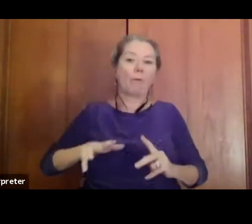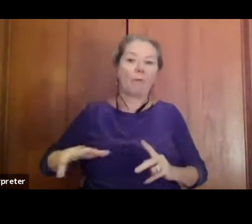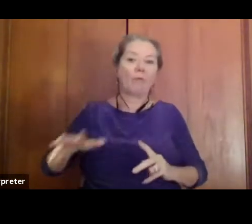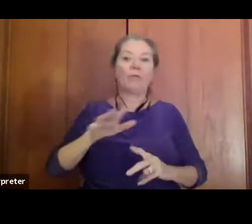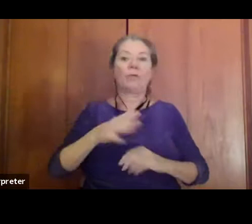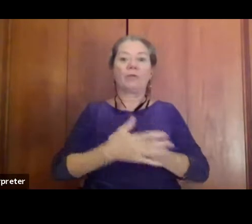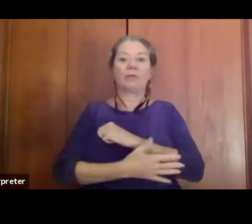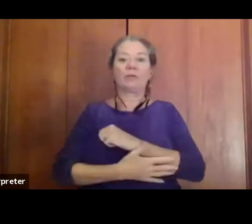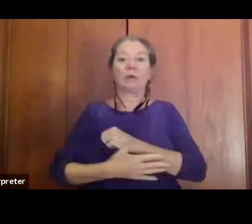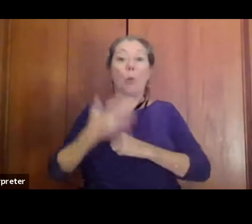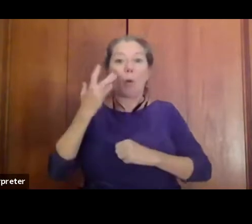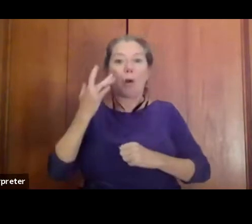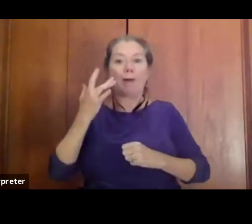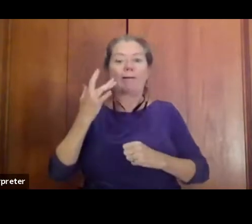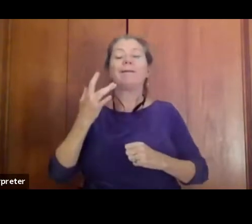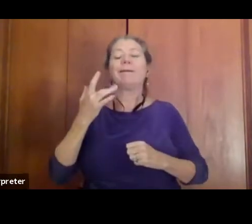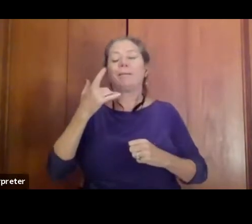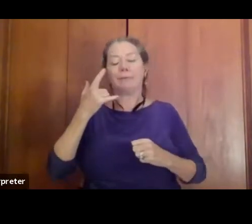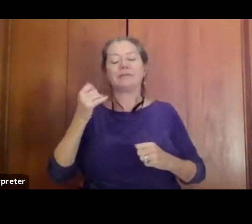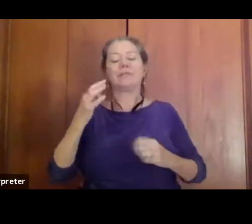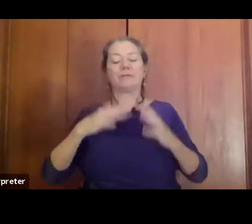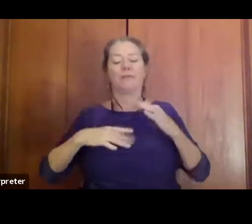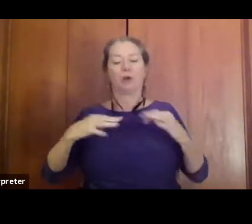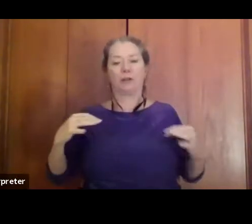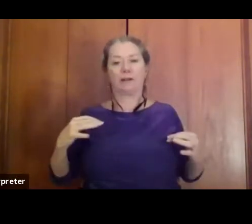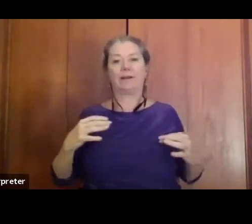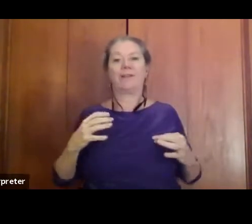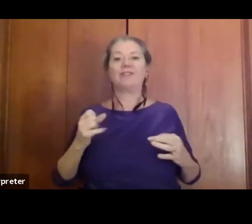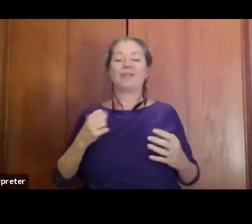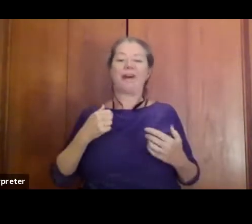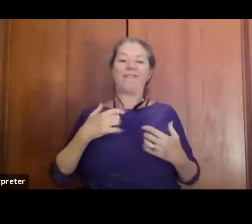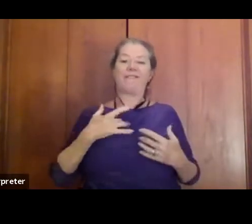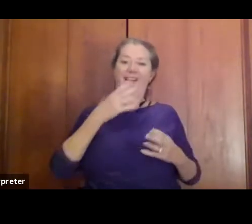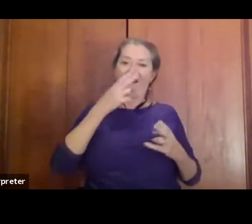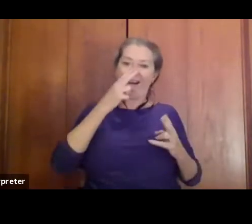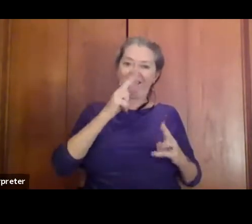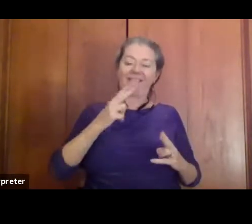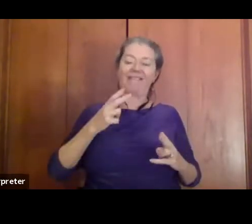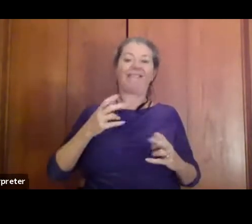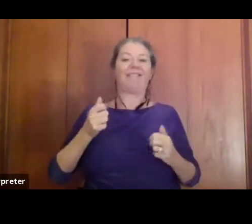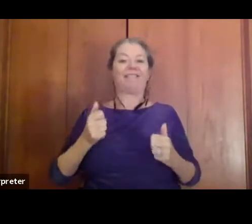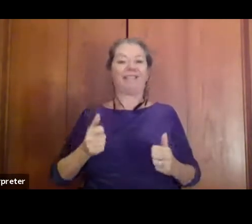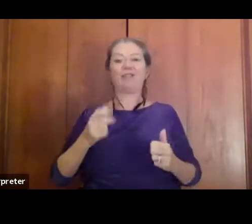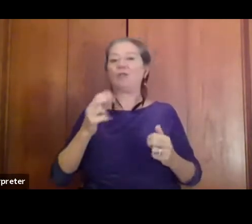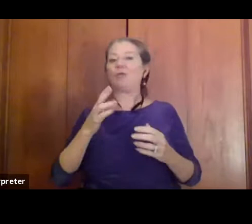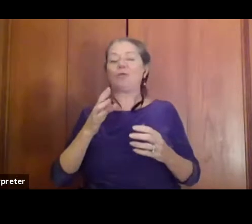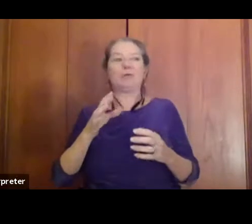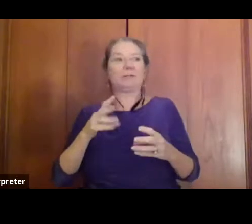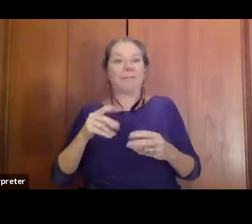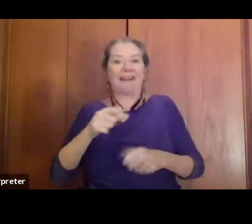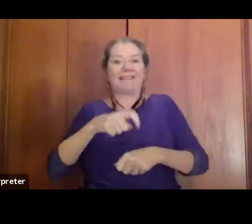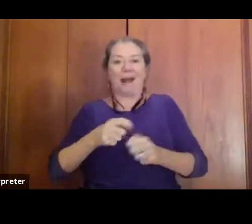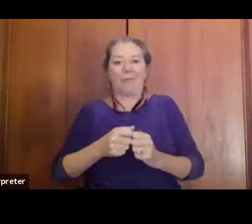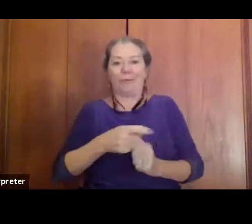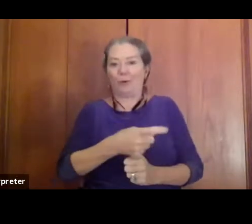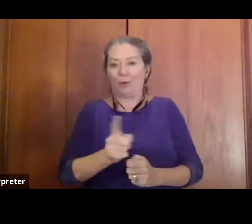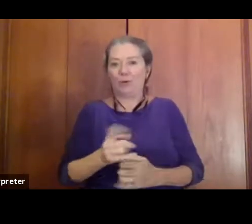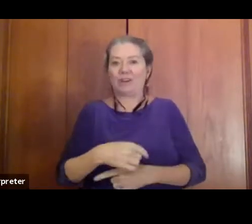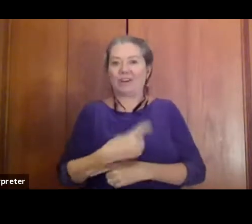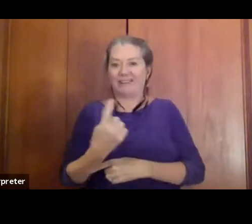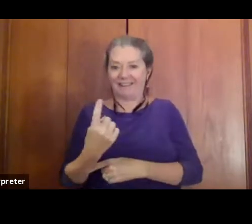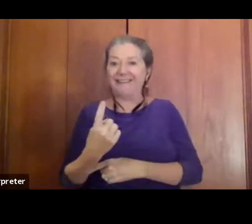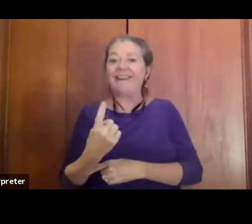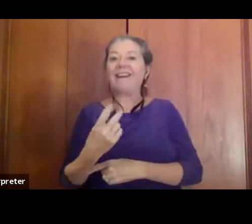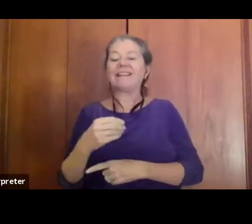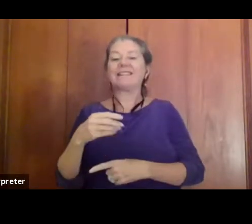And I'm very honored and privileged to spend a few minutes with this team here this morning and celebrate our Hispanic